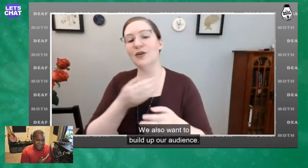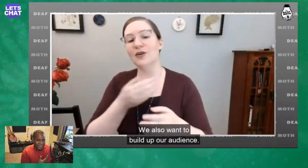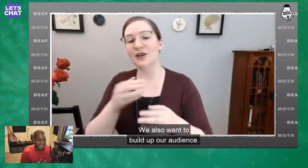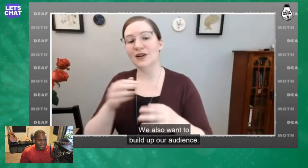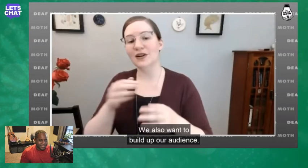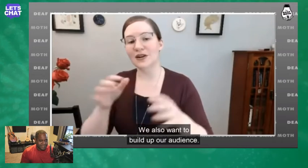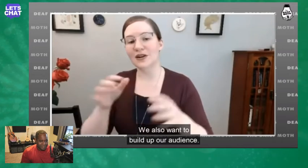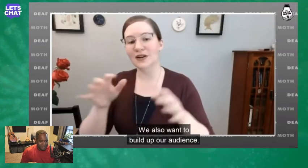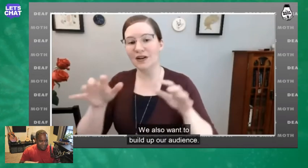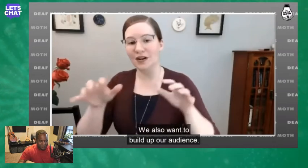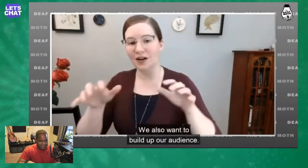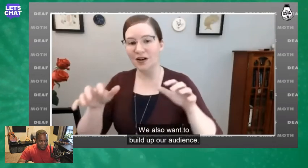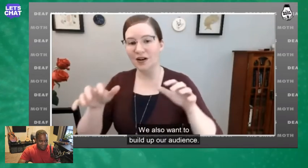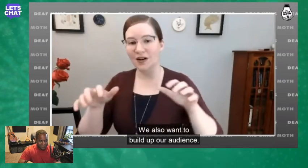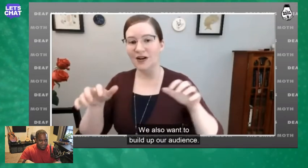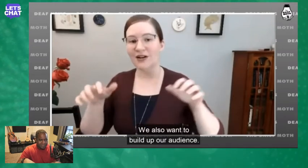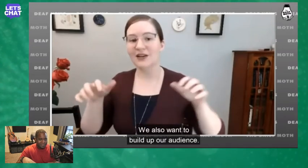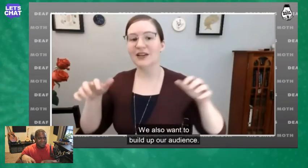our